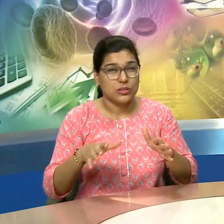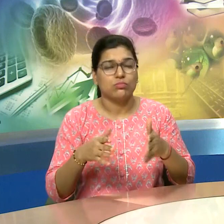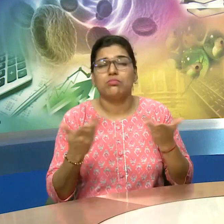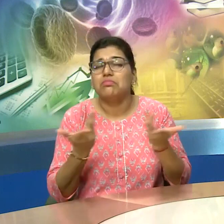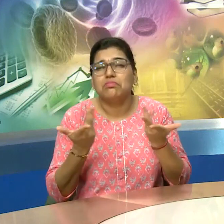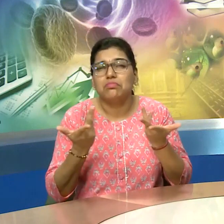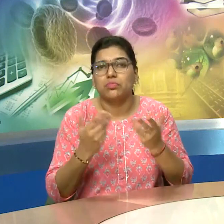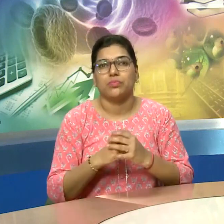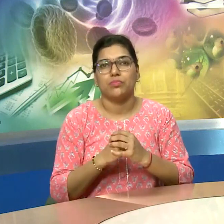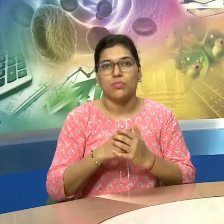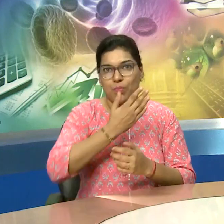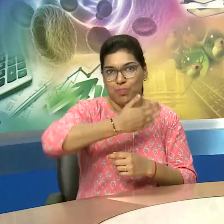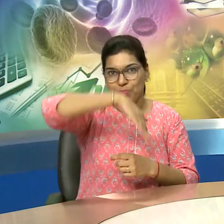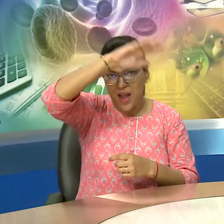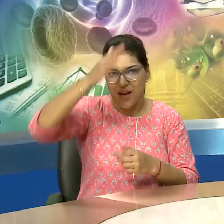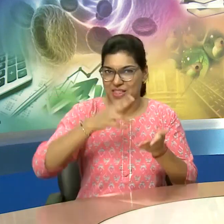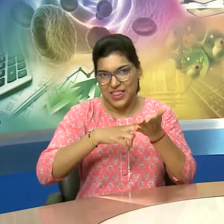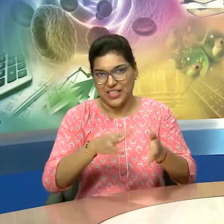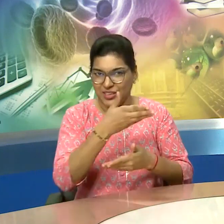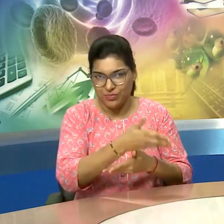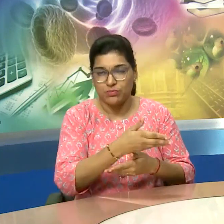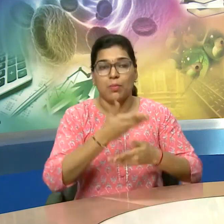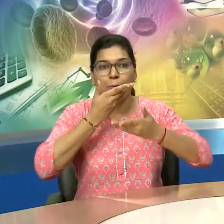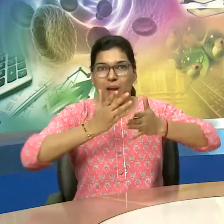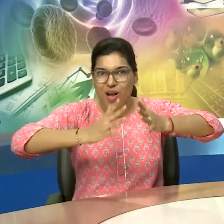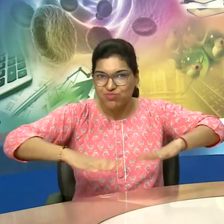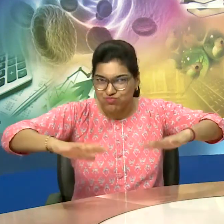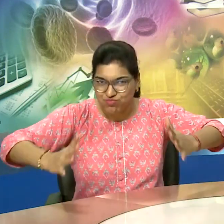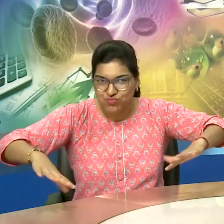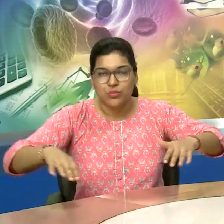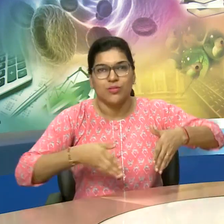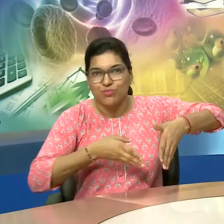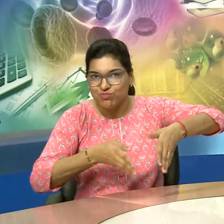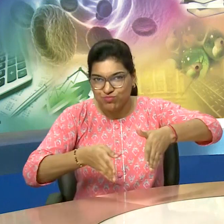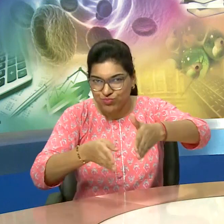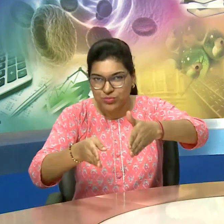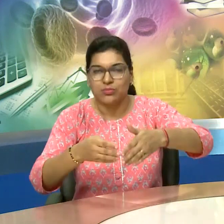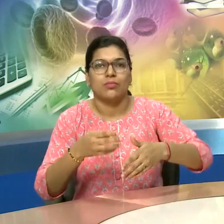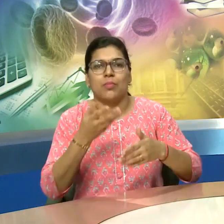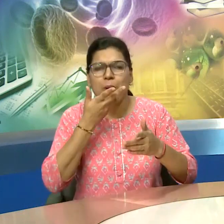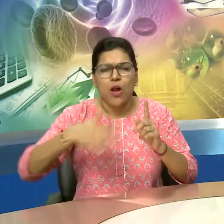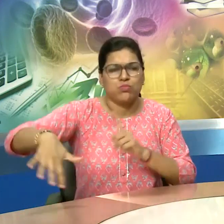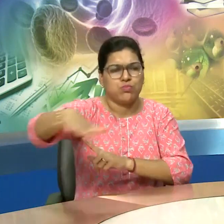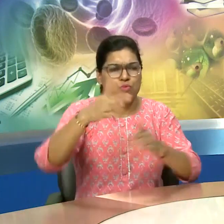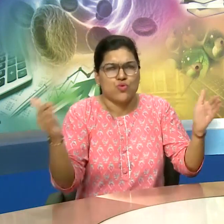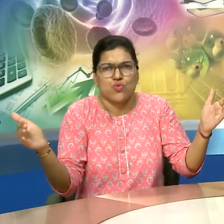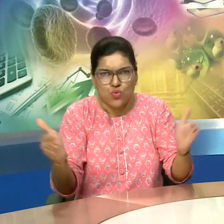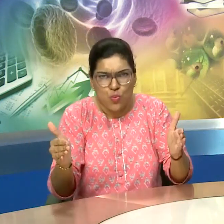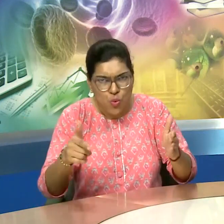Now let us understand what is nature. We know the mountains, the seas,